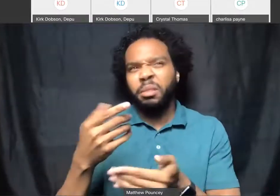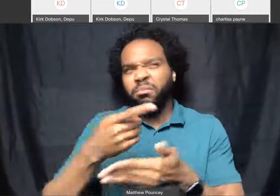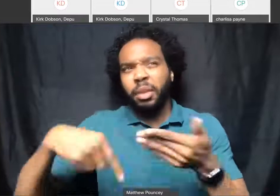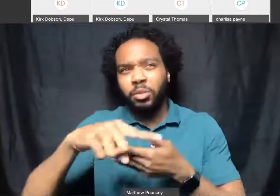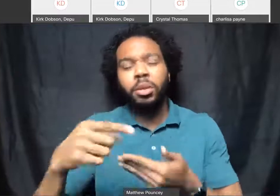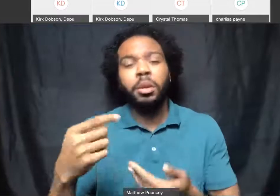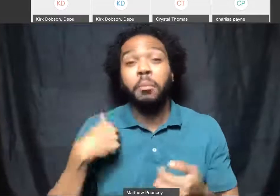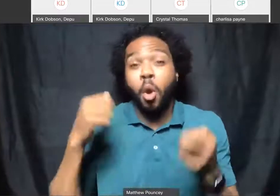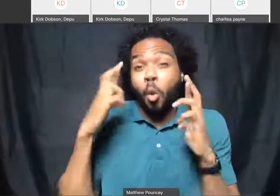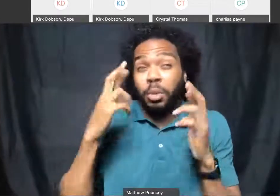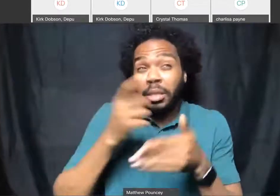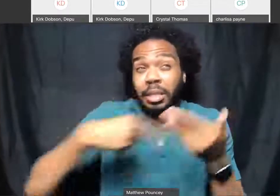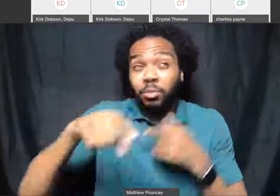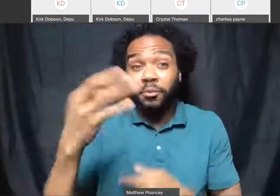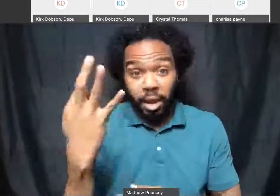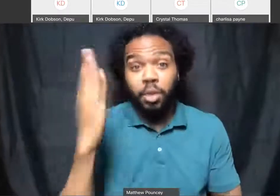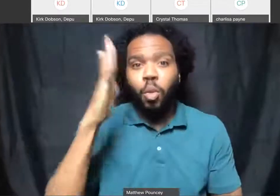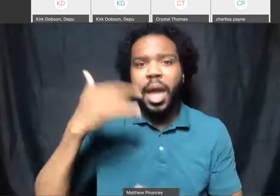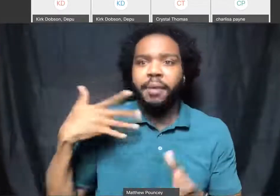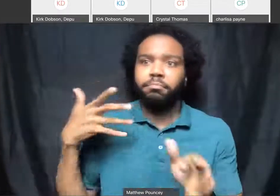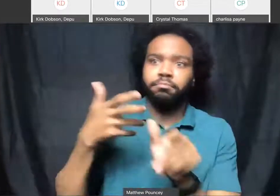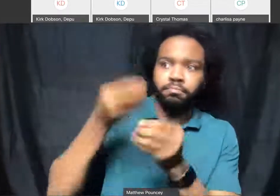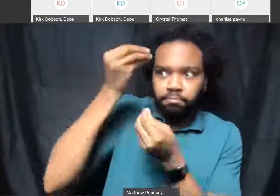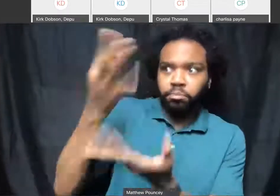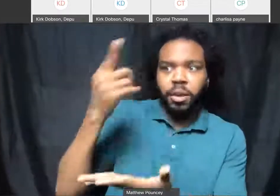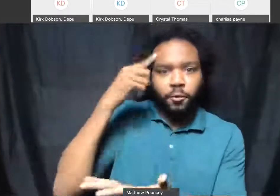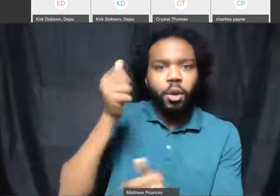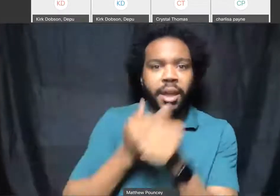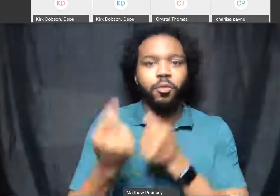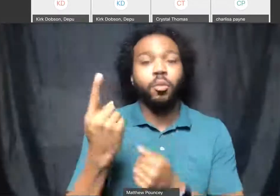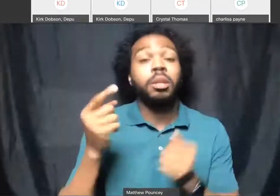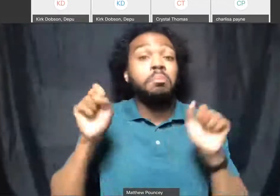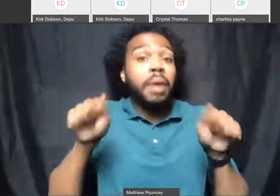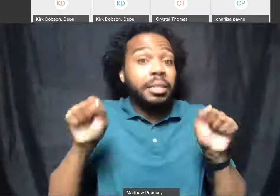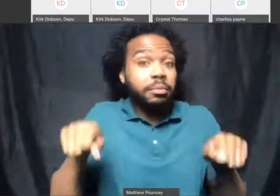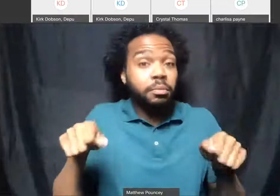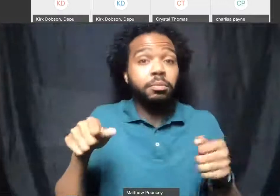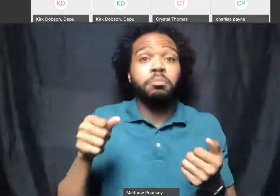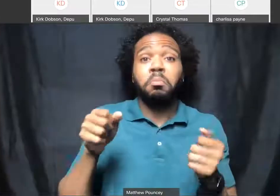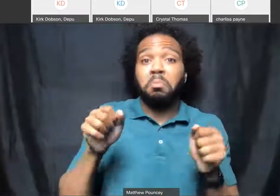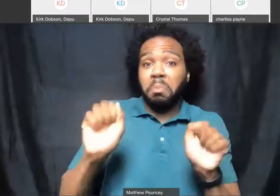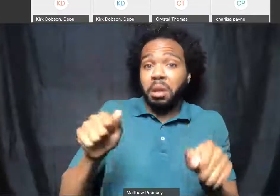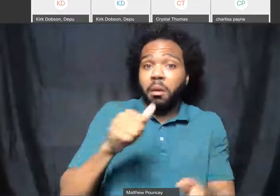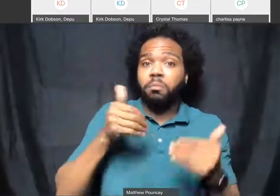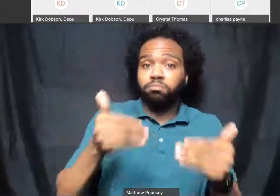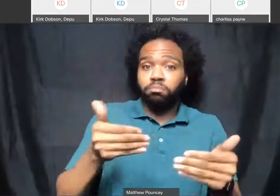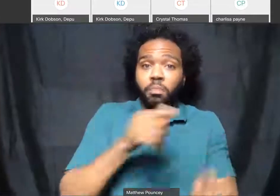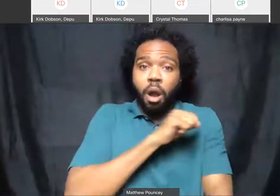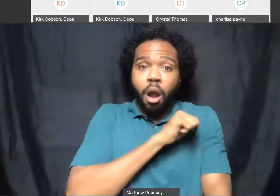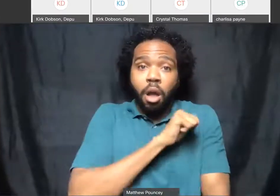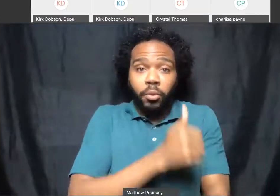next Friday we'll have an update for everyone, is the possibility that we could authorize job readiness